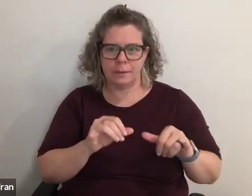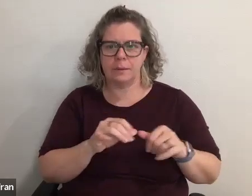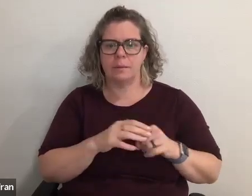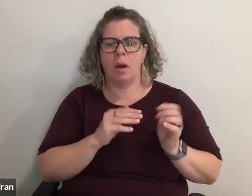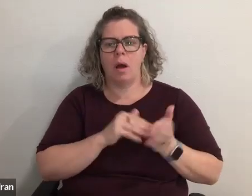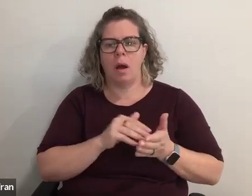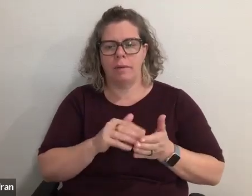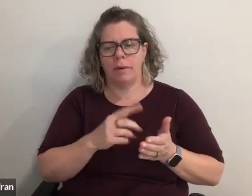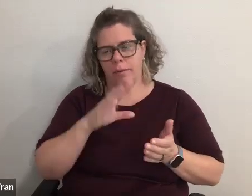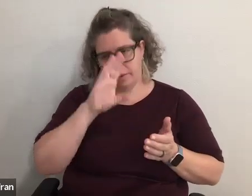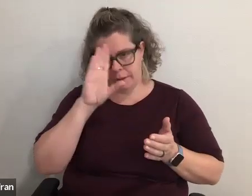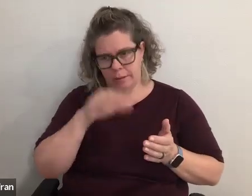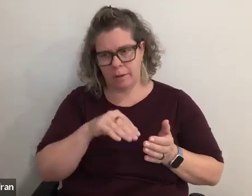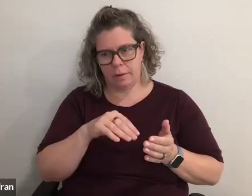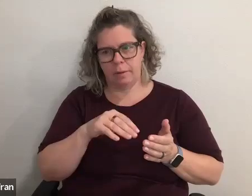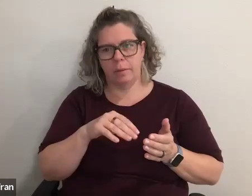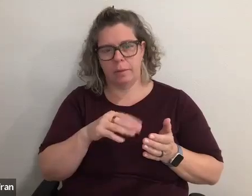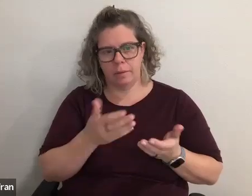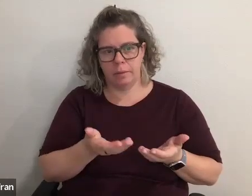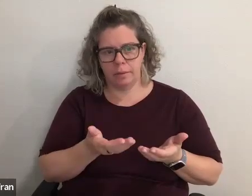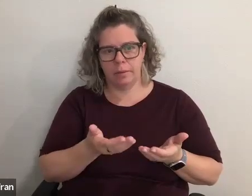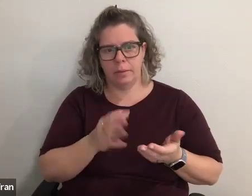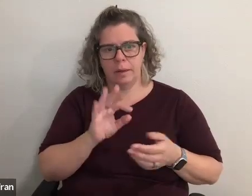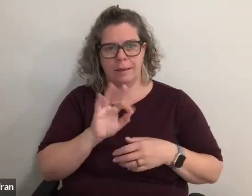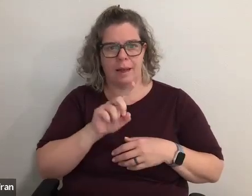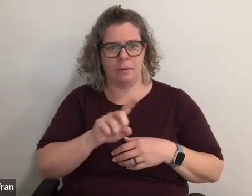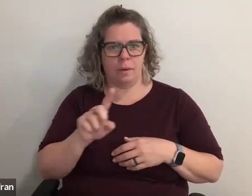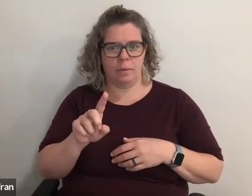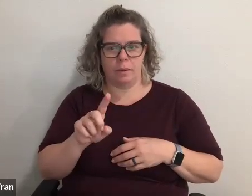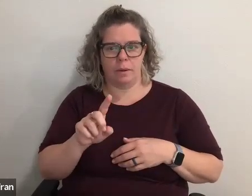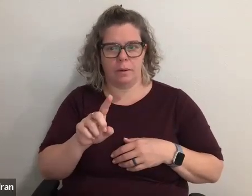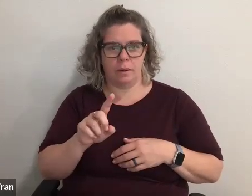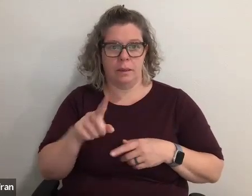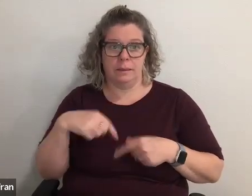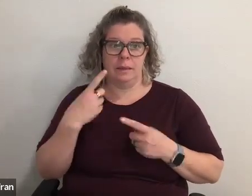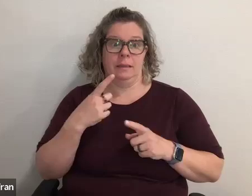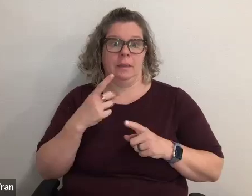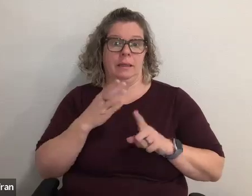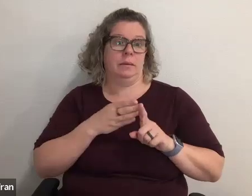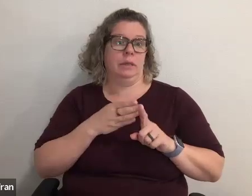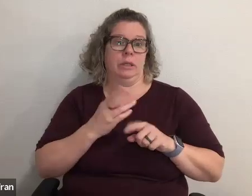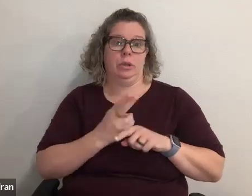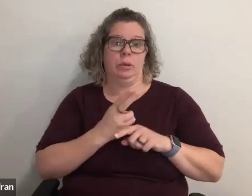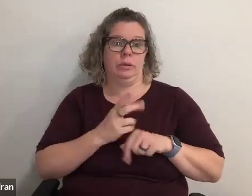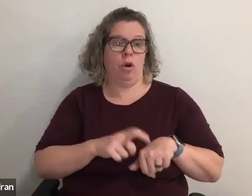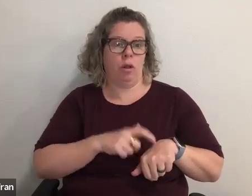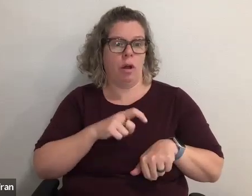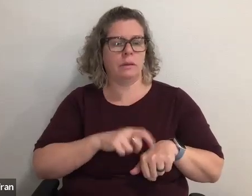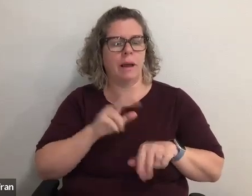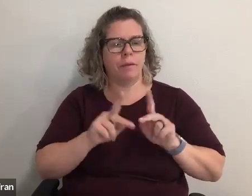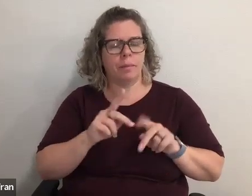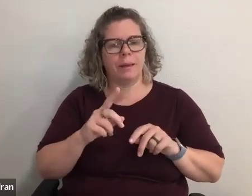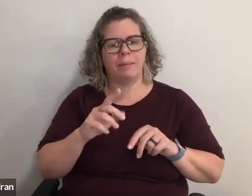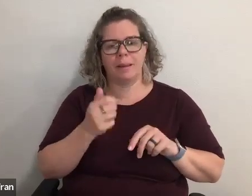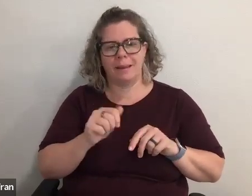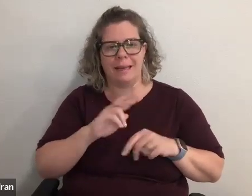too often we all know, as most of us know, 911 is what's been utilized for a very, very long time when somebody